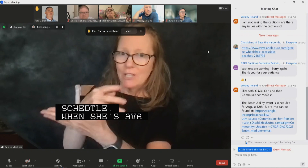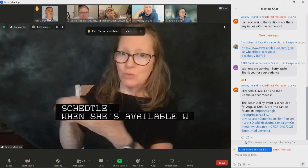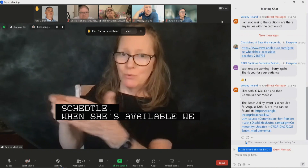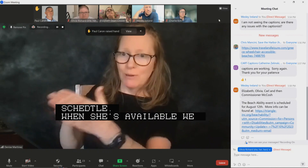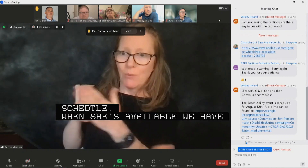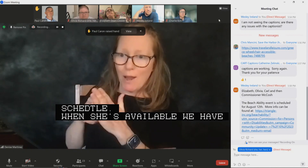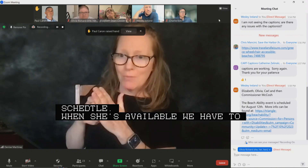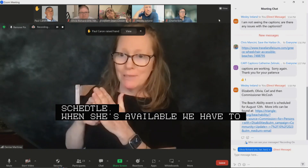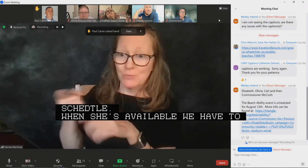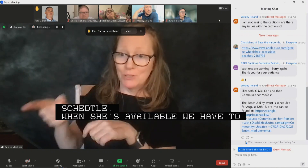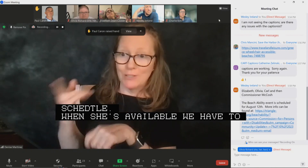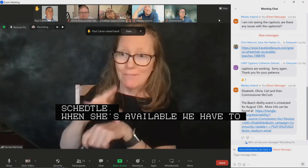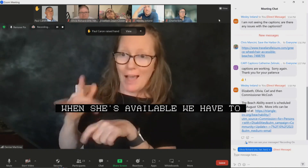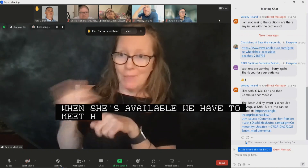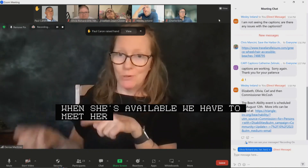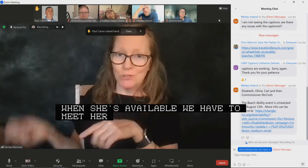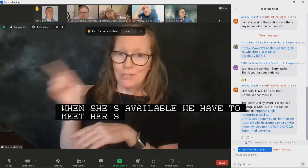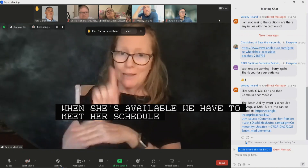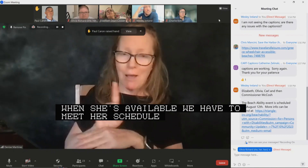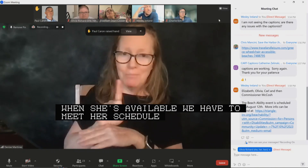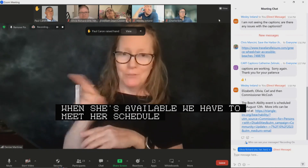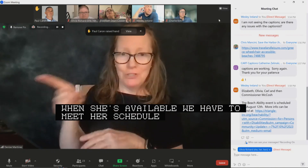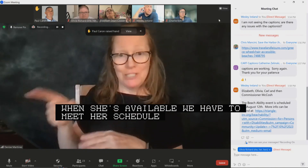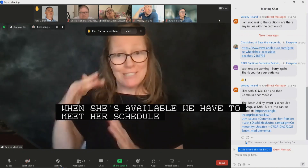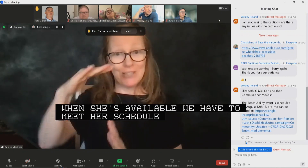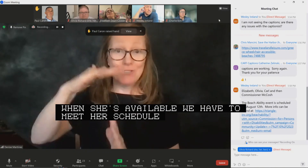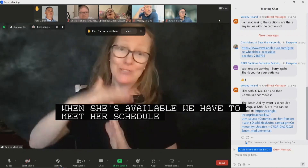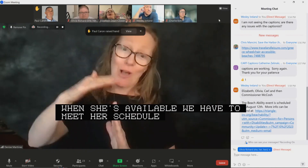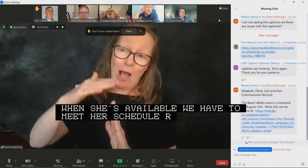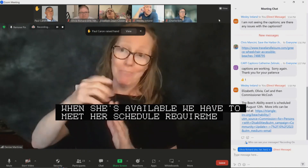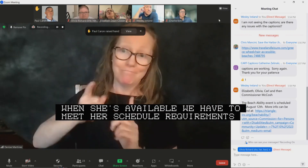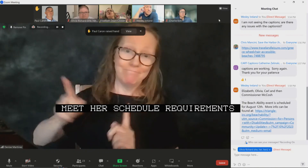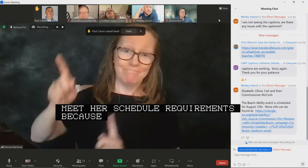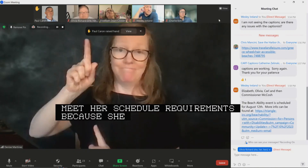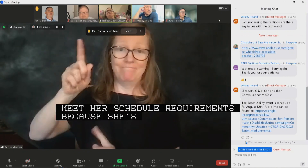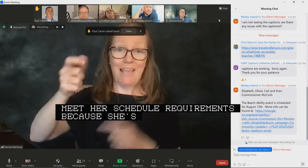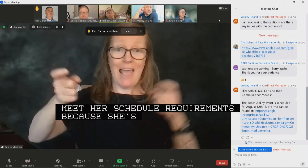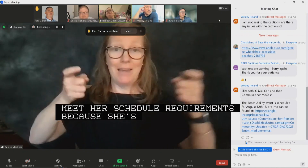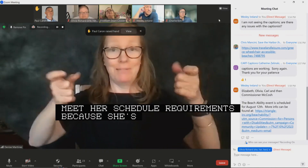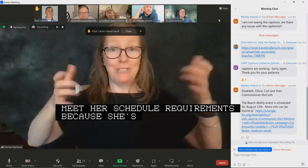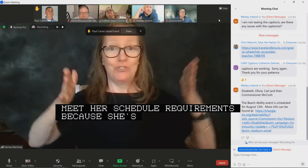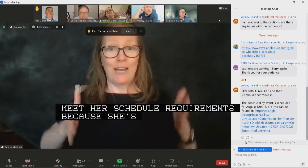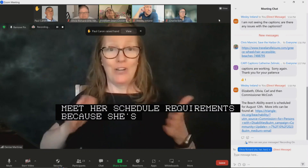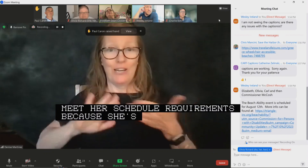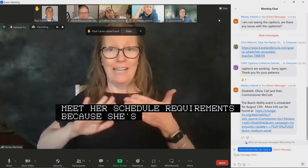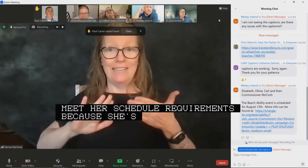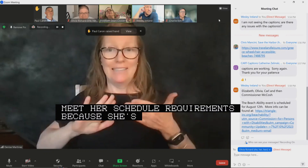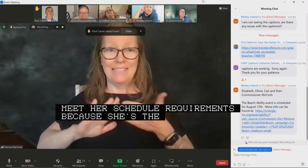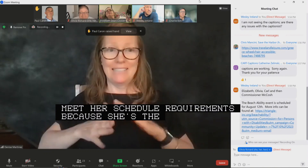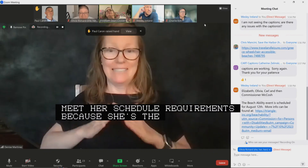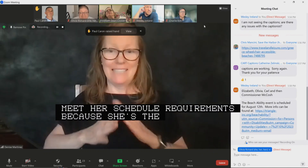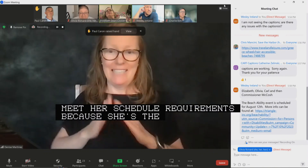she's, you know, she's the top administrator in the city, and oh, she's sure. The one who controls that